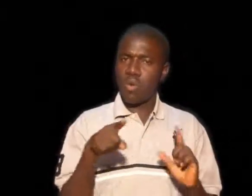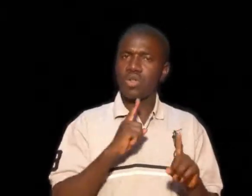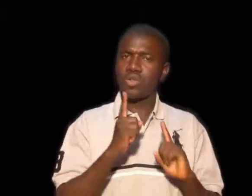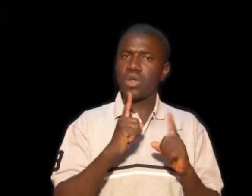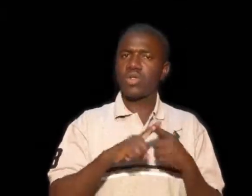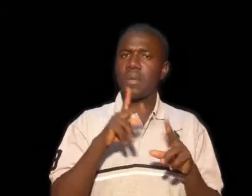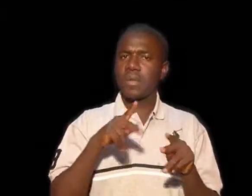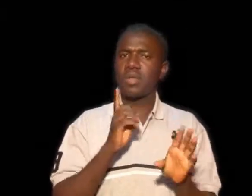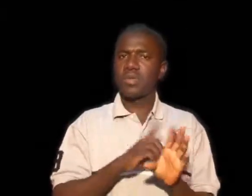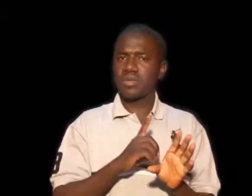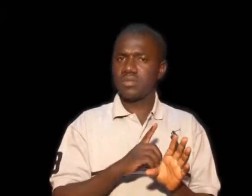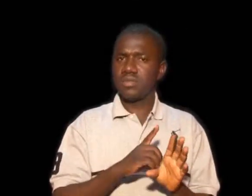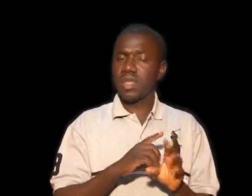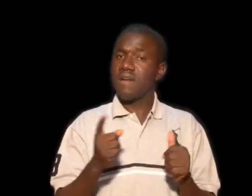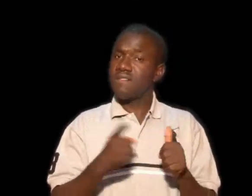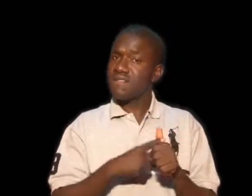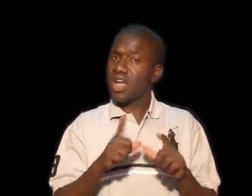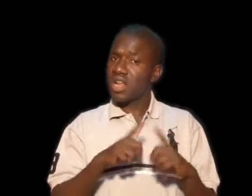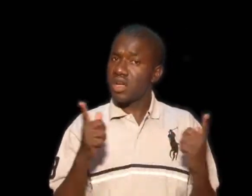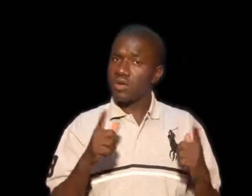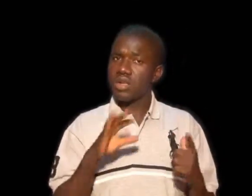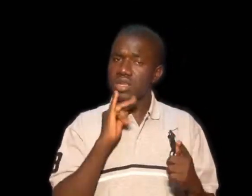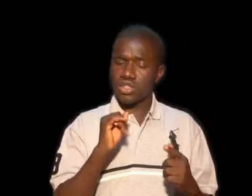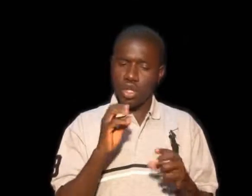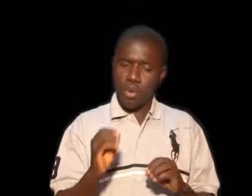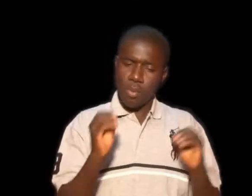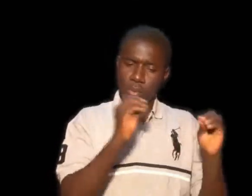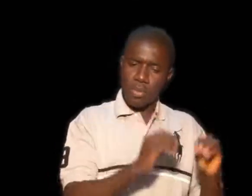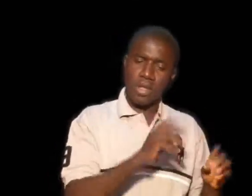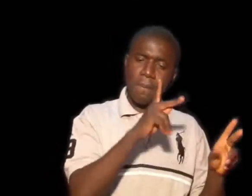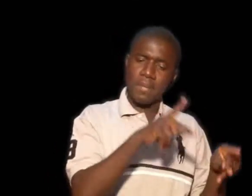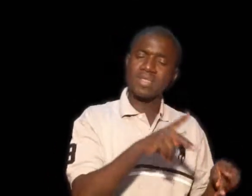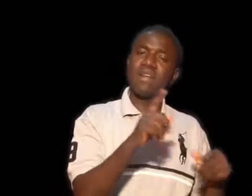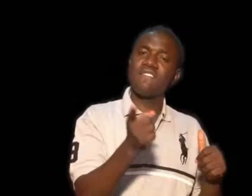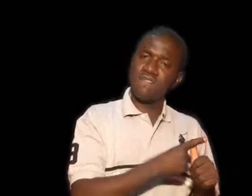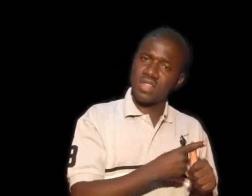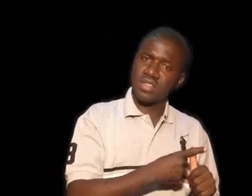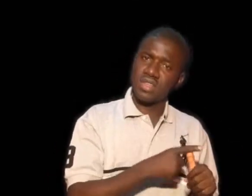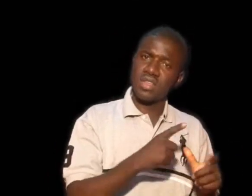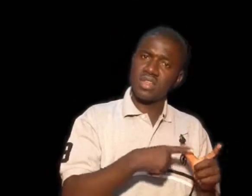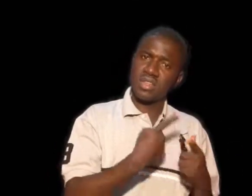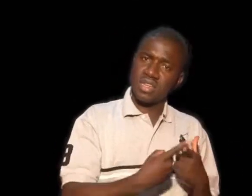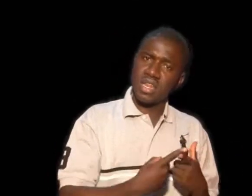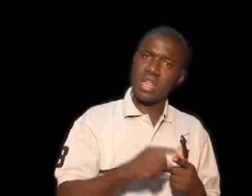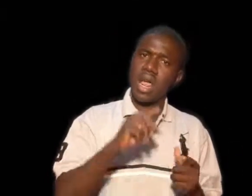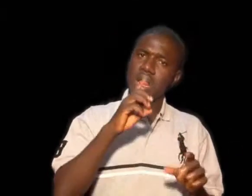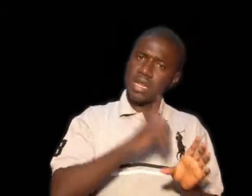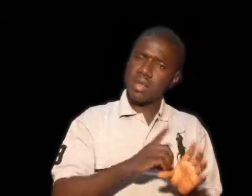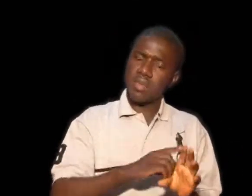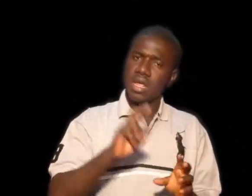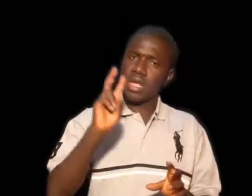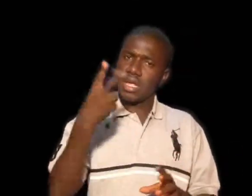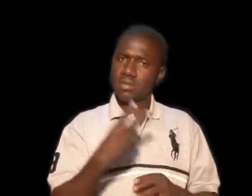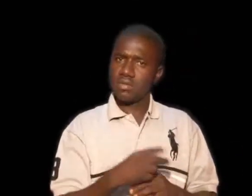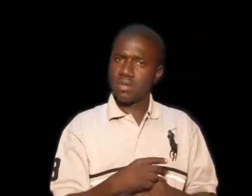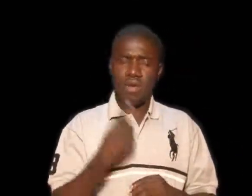to people with disabilities. People-first language means putting the person first and the disability second. For